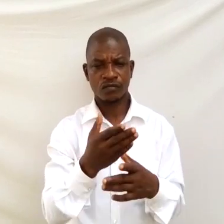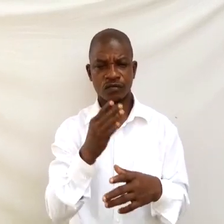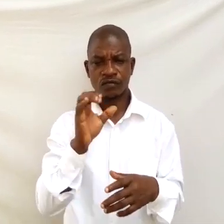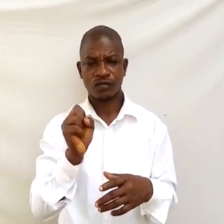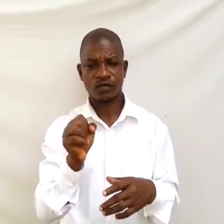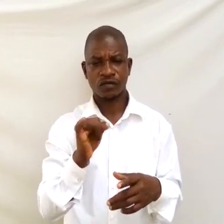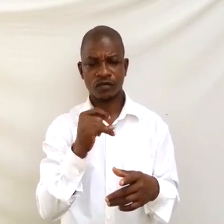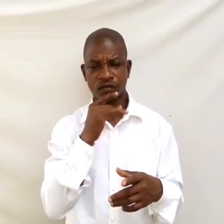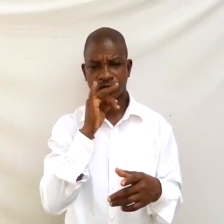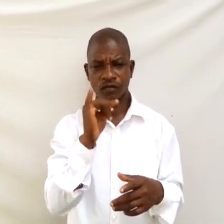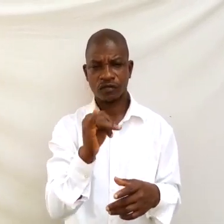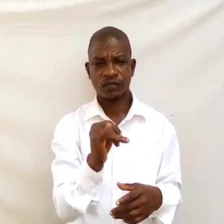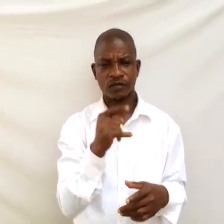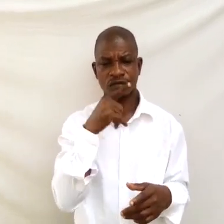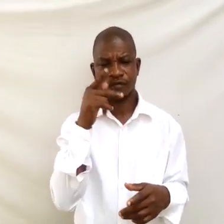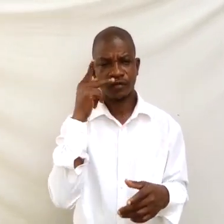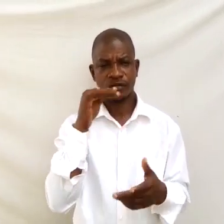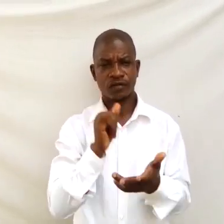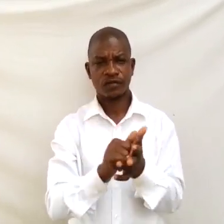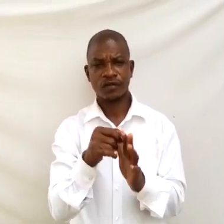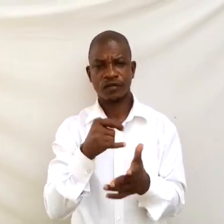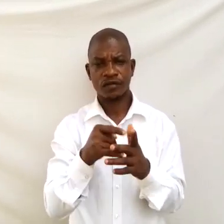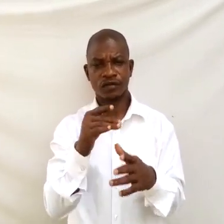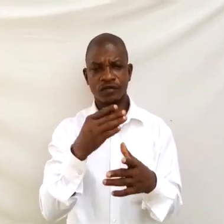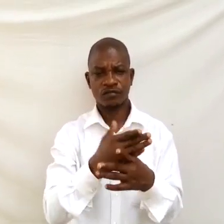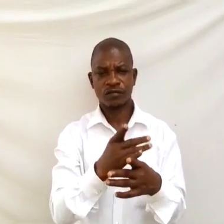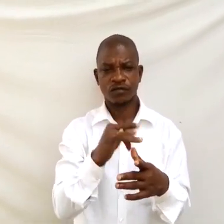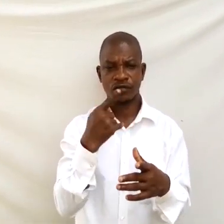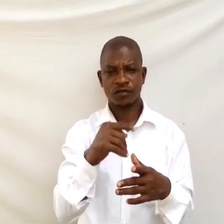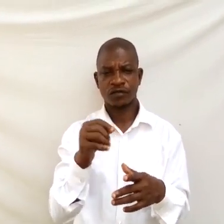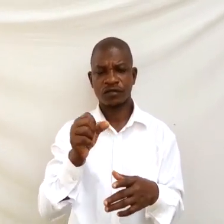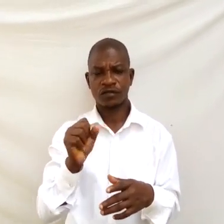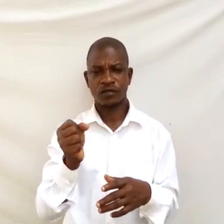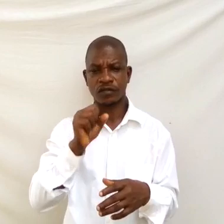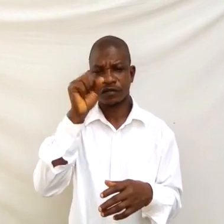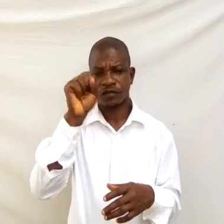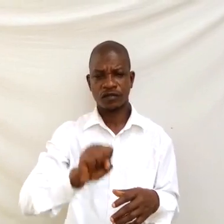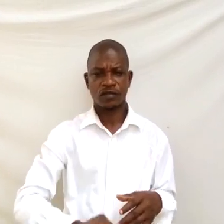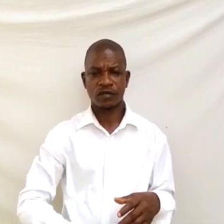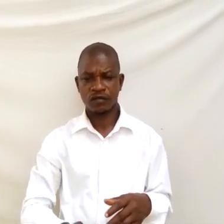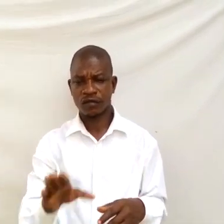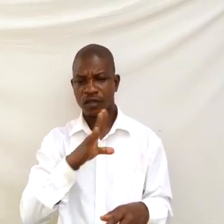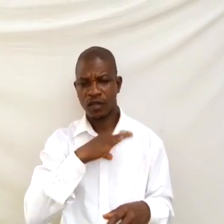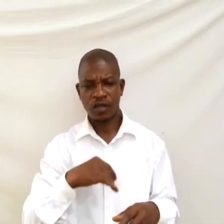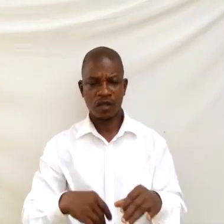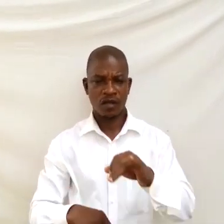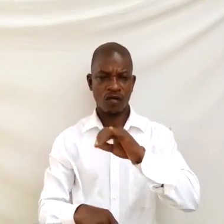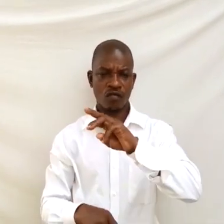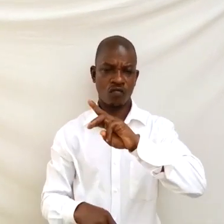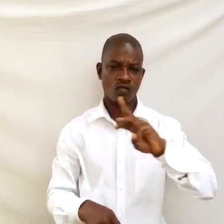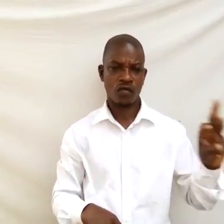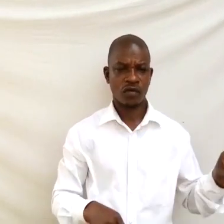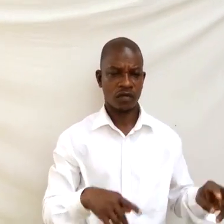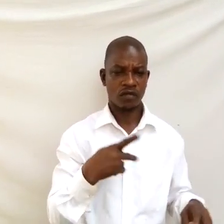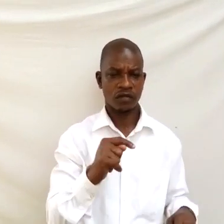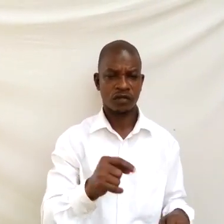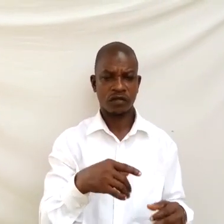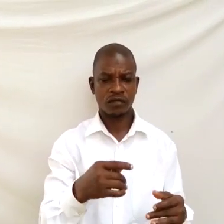You will see that it is between the south and west. So the next is evaluate